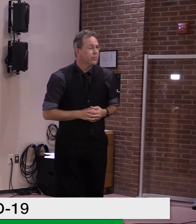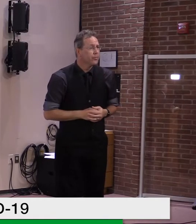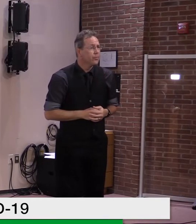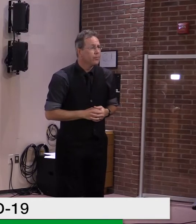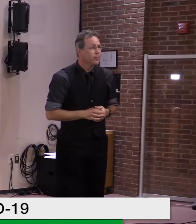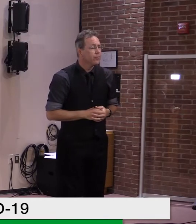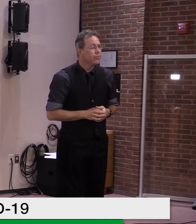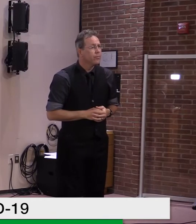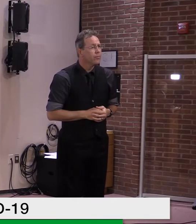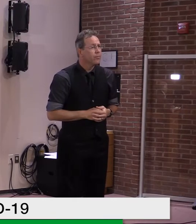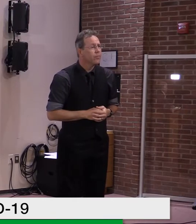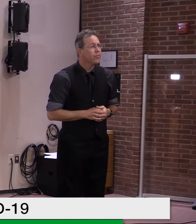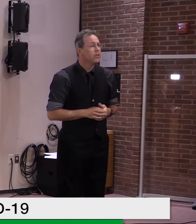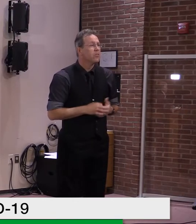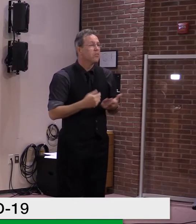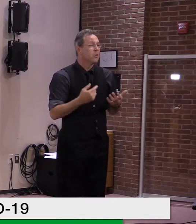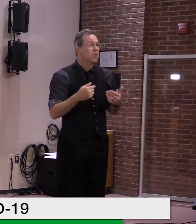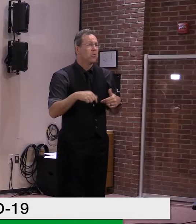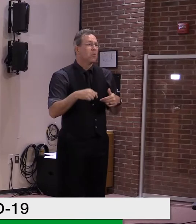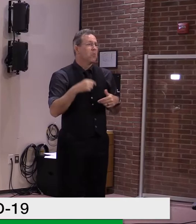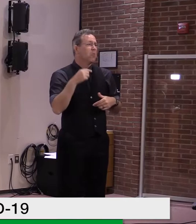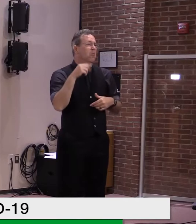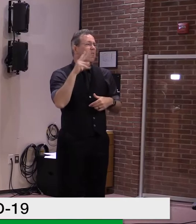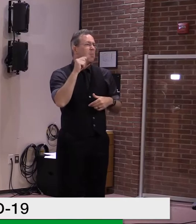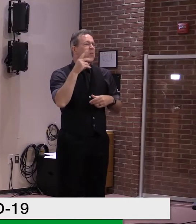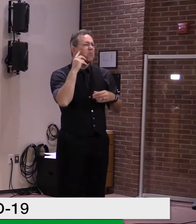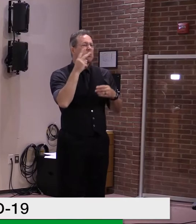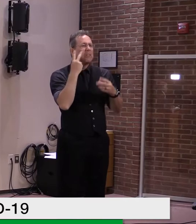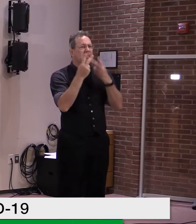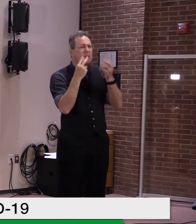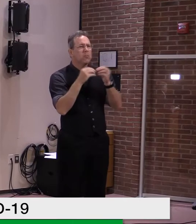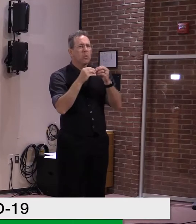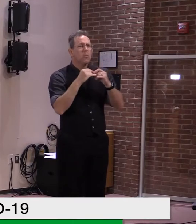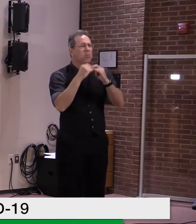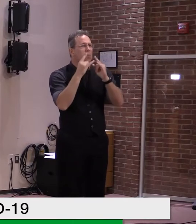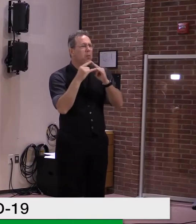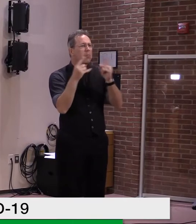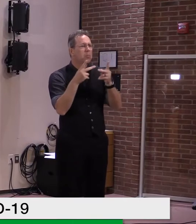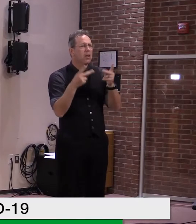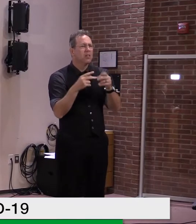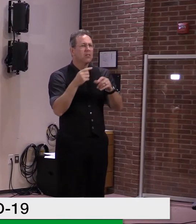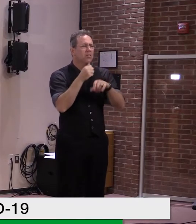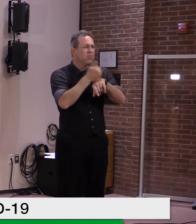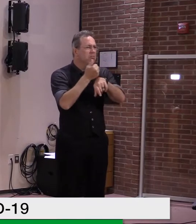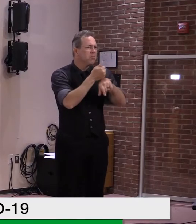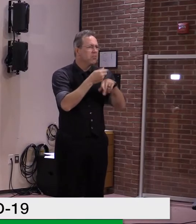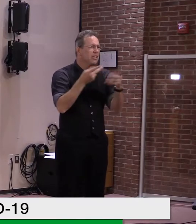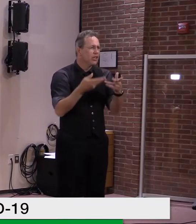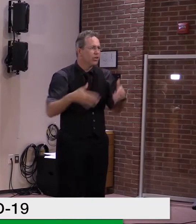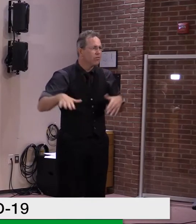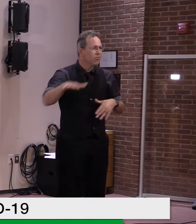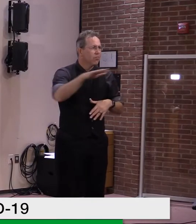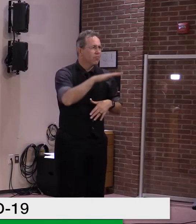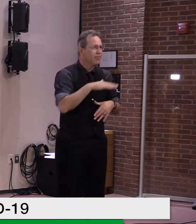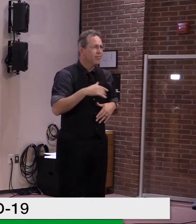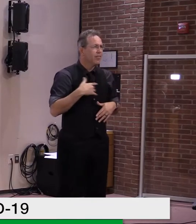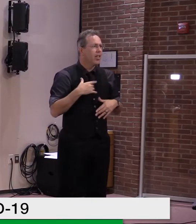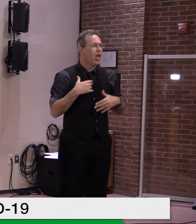this is what Vermonters can expect to see. The only thing we haven't done is gone door to door, and maybe we'll do